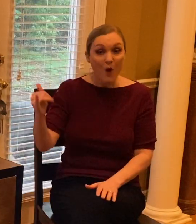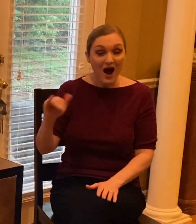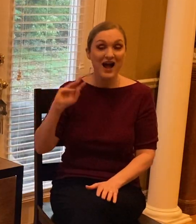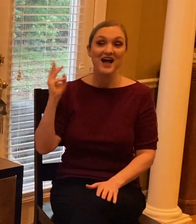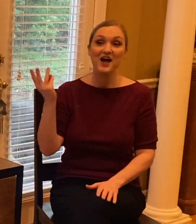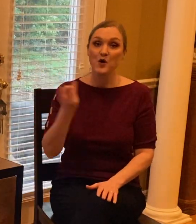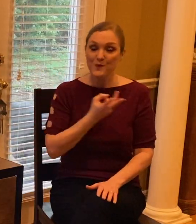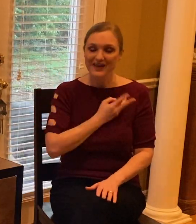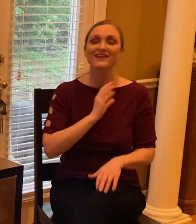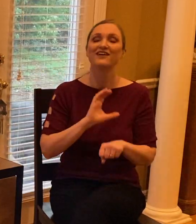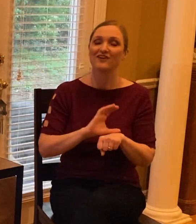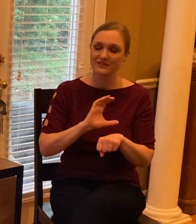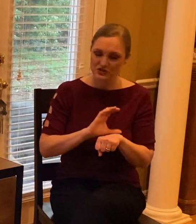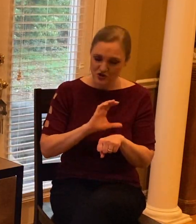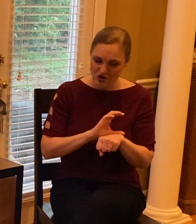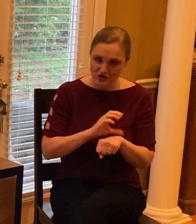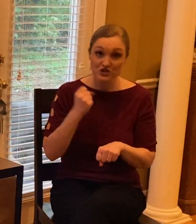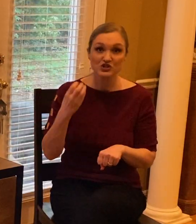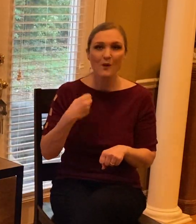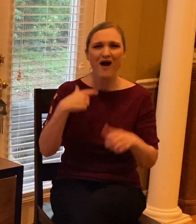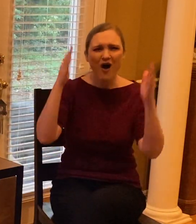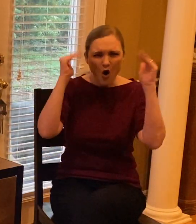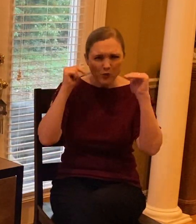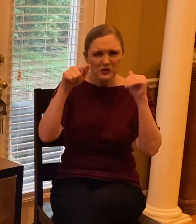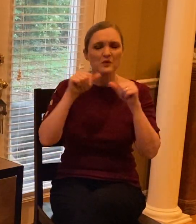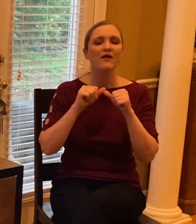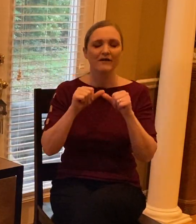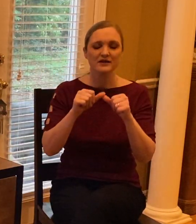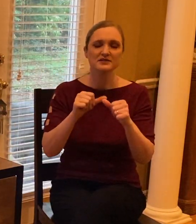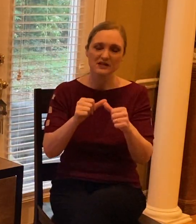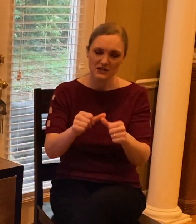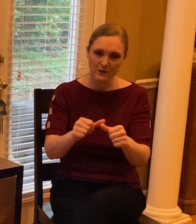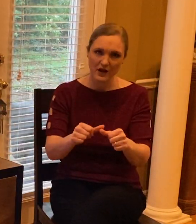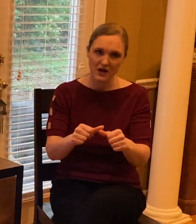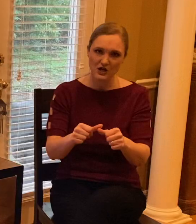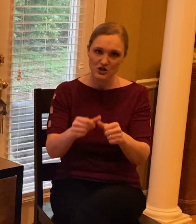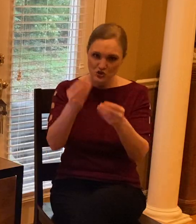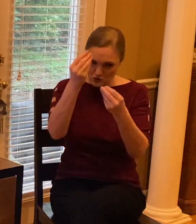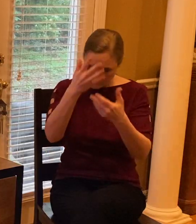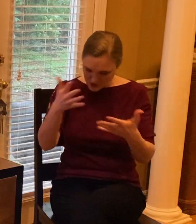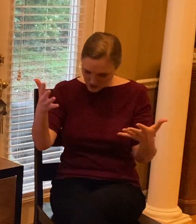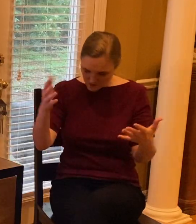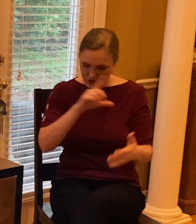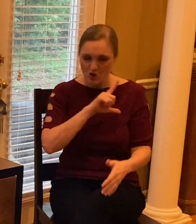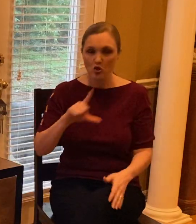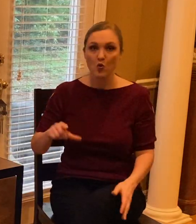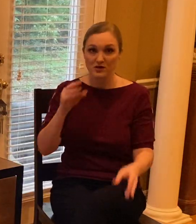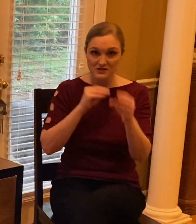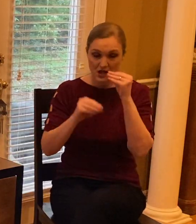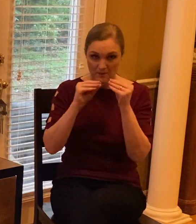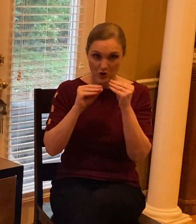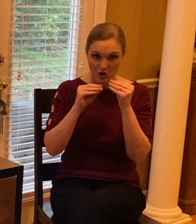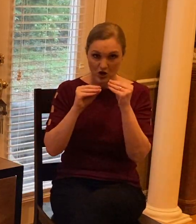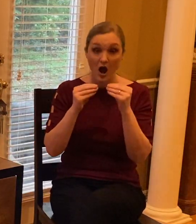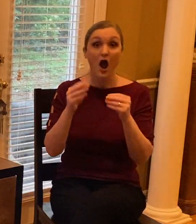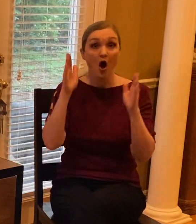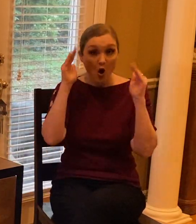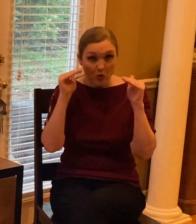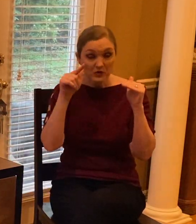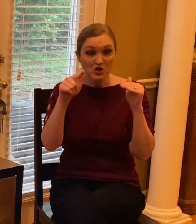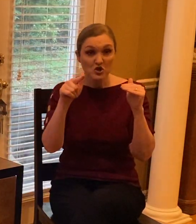exist as a church. And so I hope that you are continuing to observe the Lord's Supper with your family. I hope that you